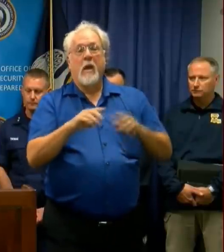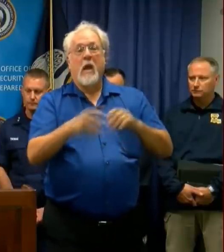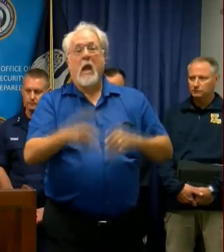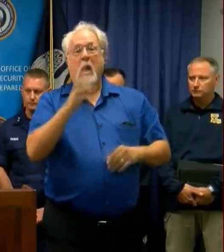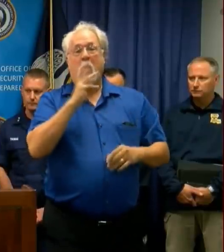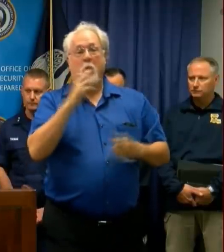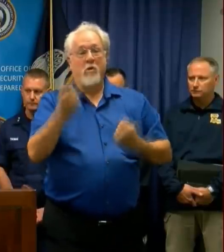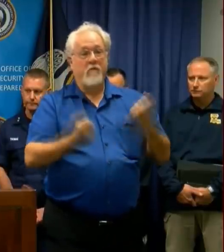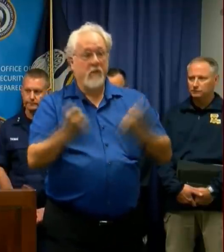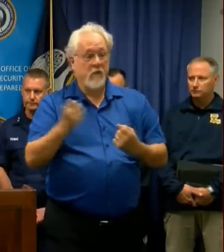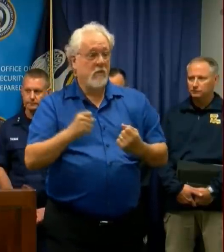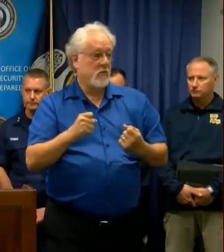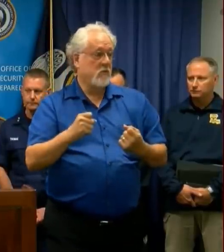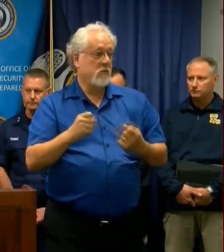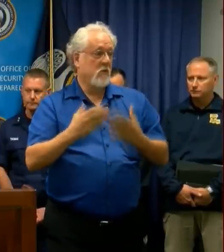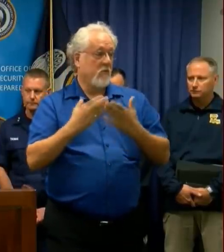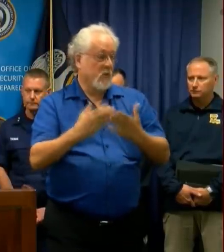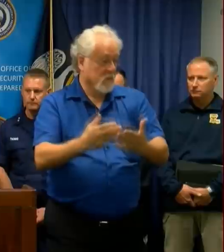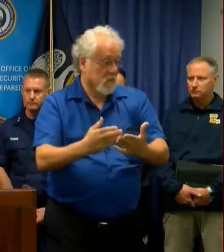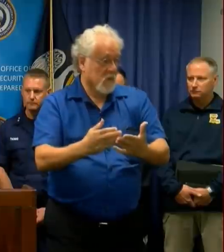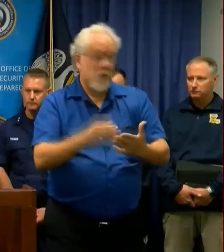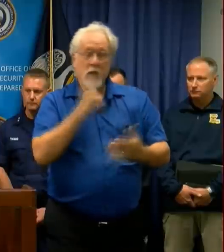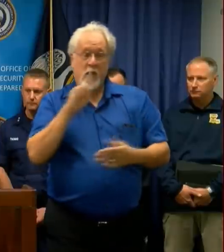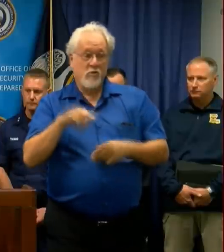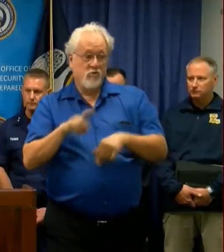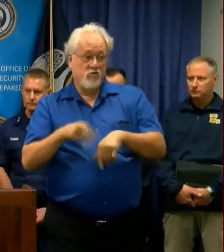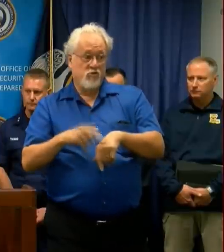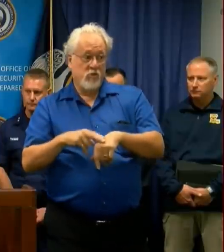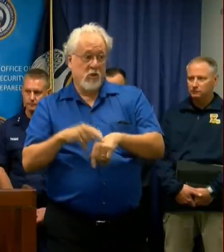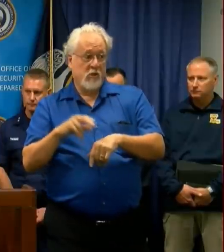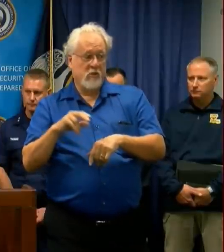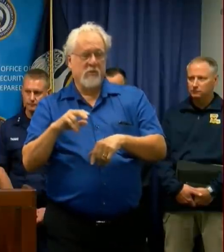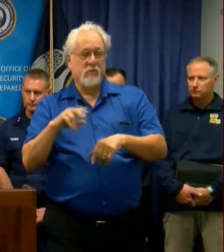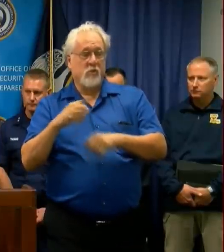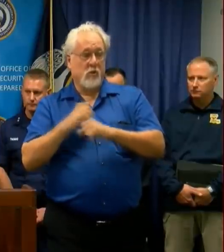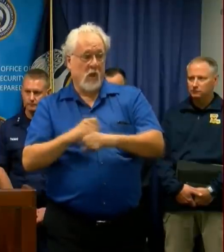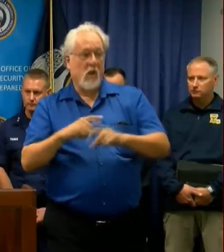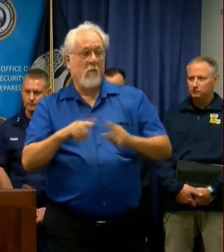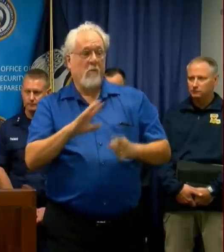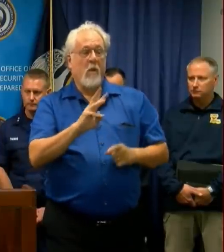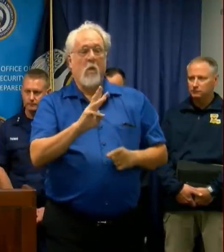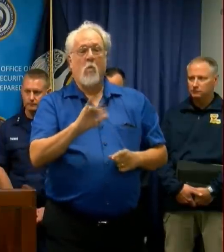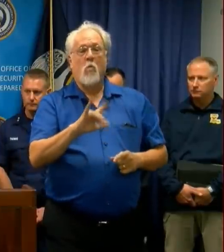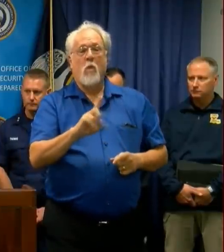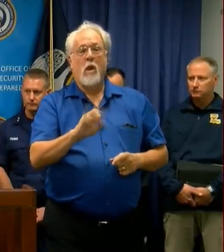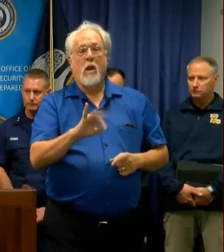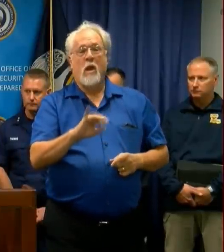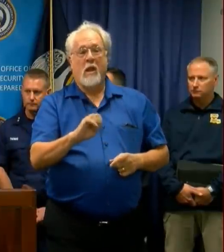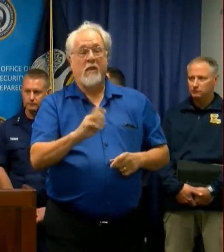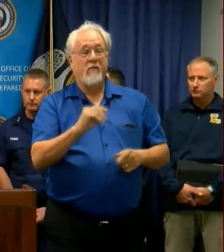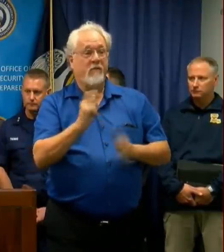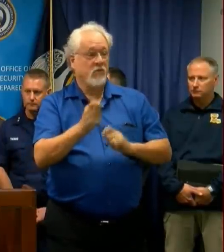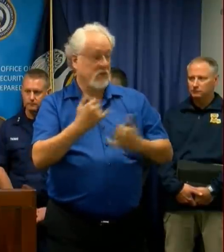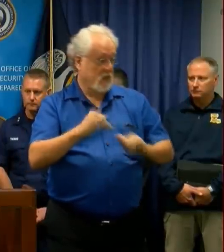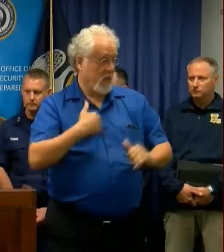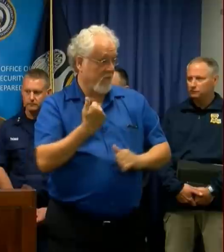high water vehicles, those vessels, not just from the National Guard, but wildlife and fisheries, they still have 15